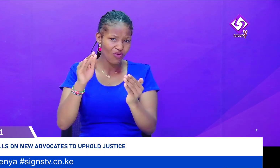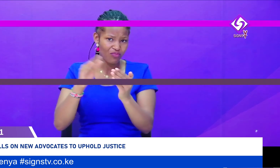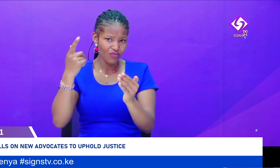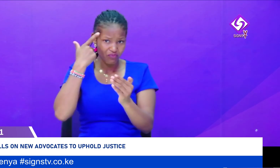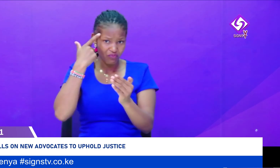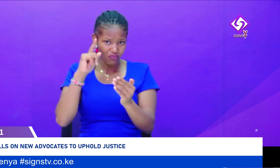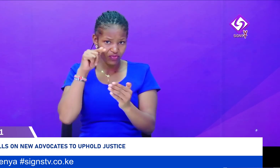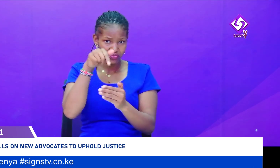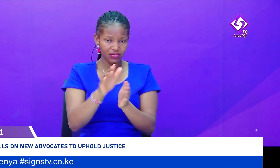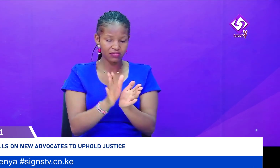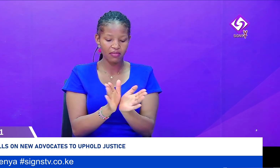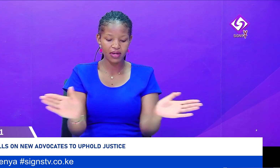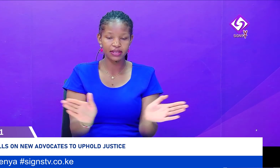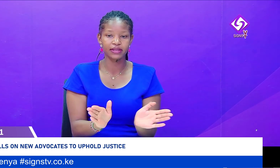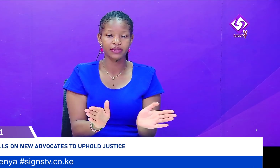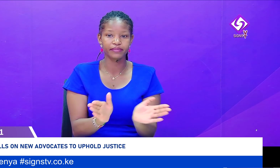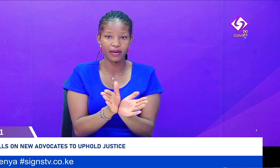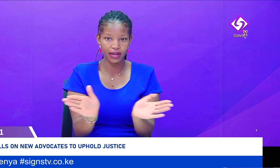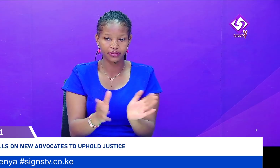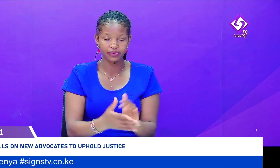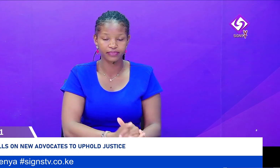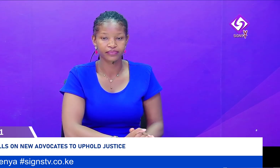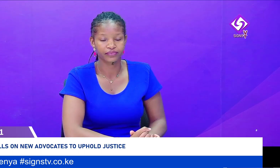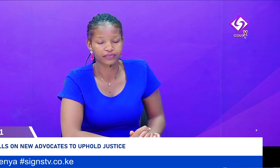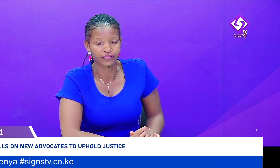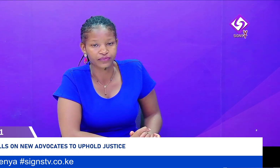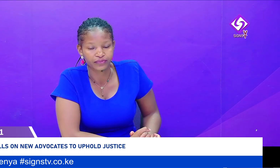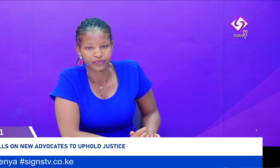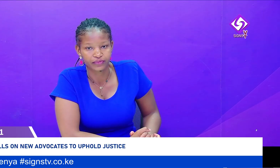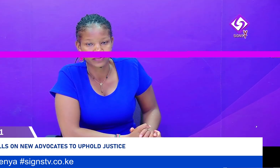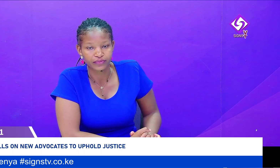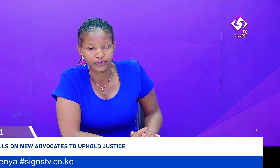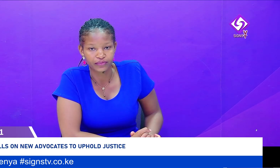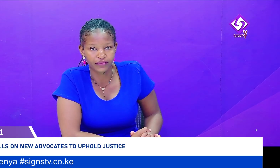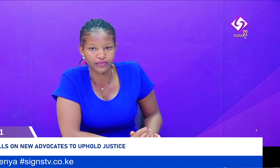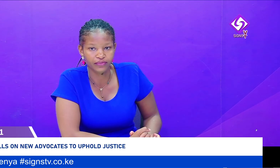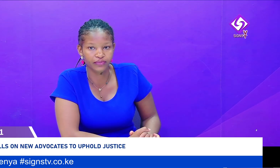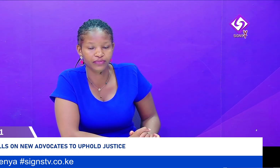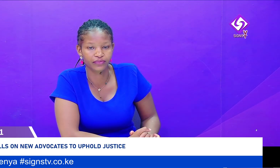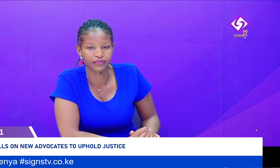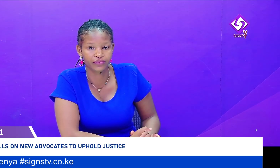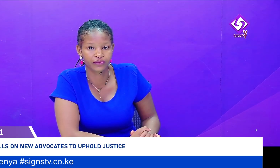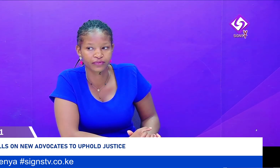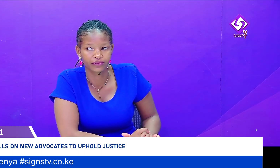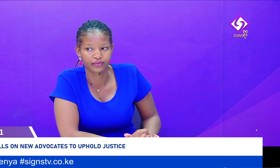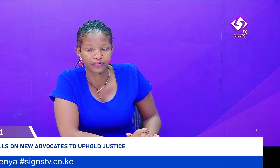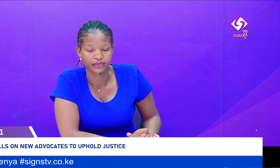requirements a large pool of legal practitioners. Let's take a watch.